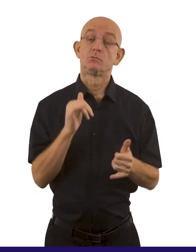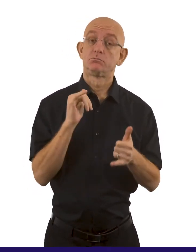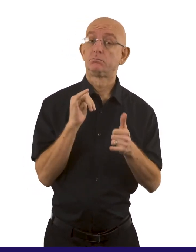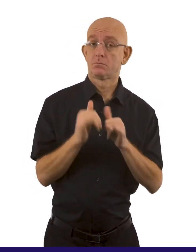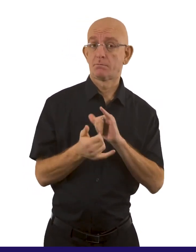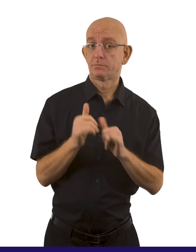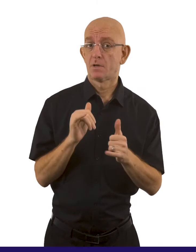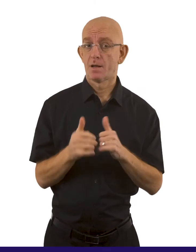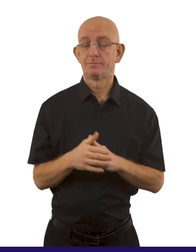Sometimes.